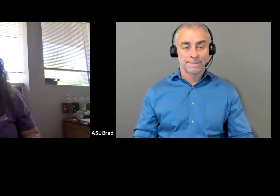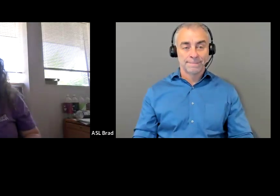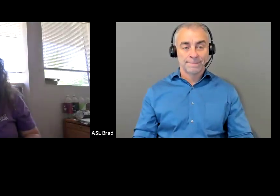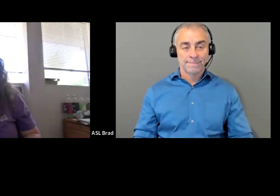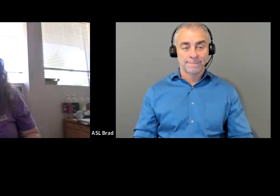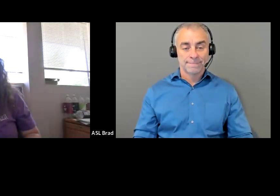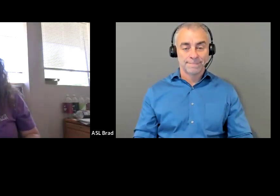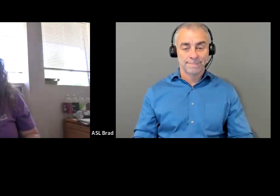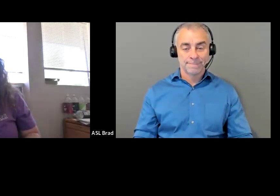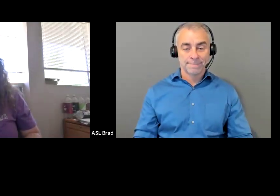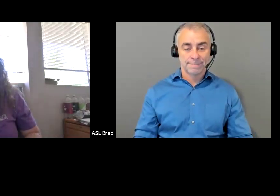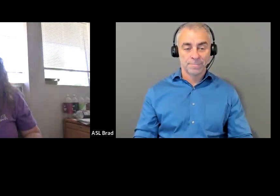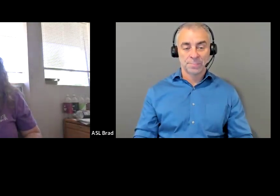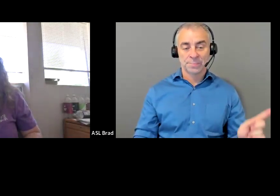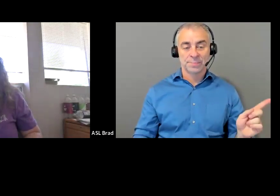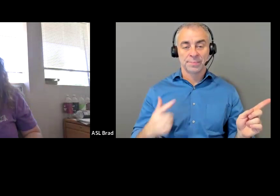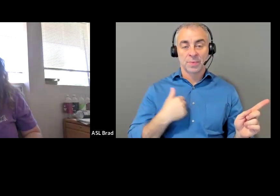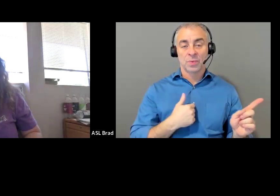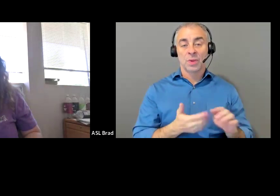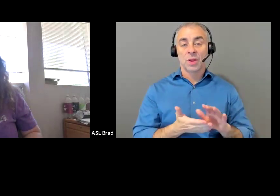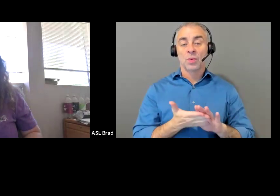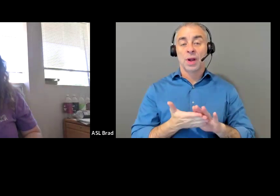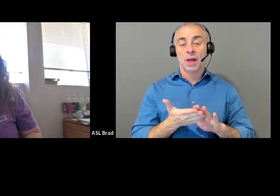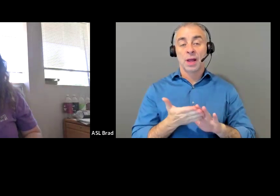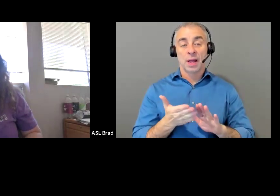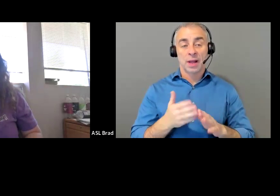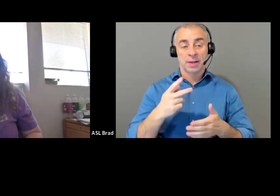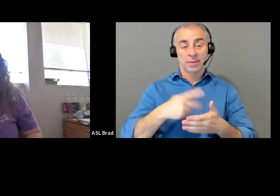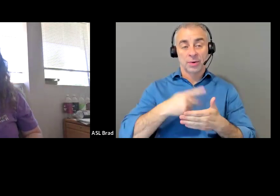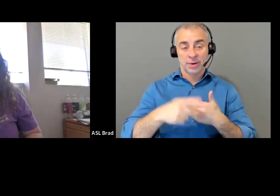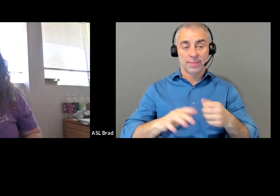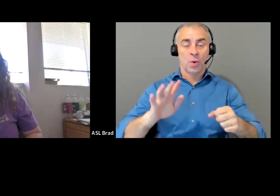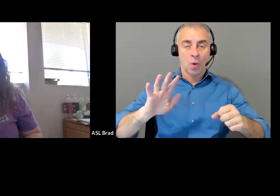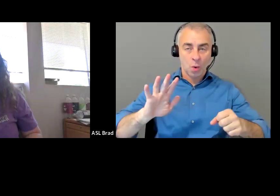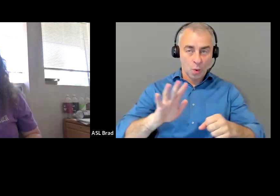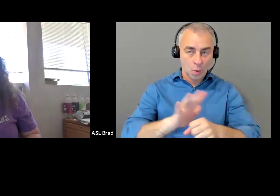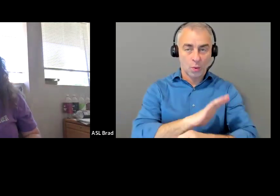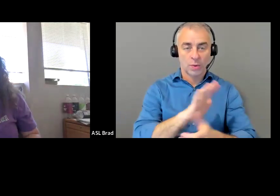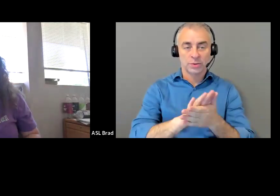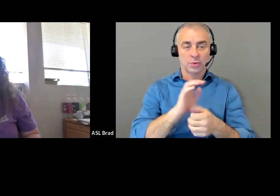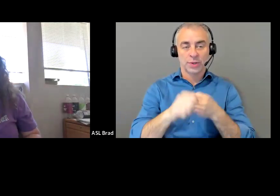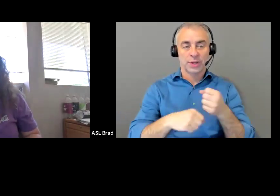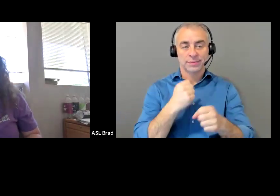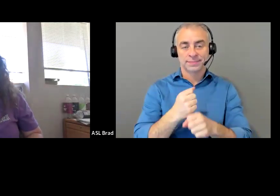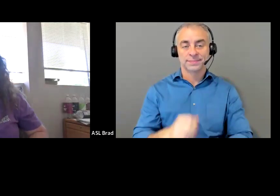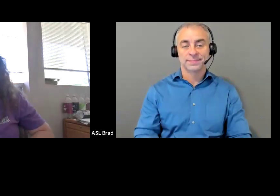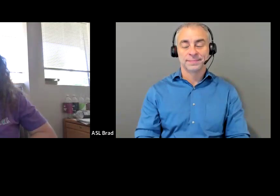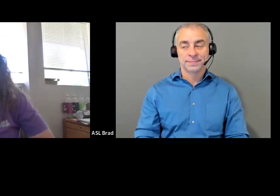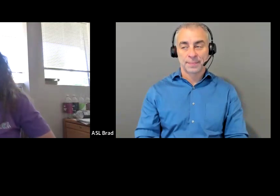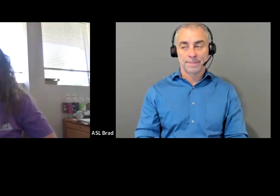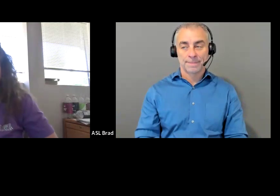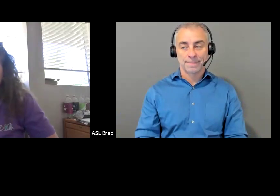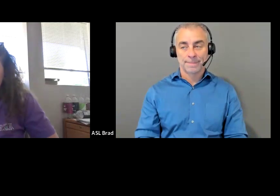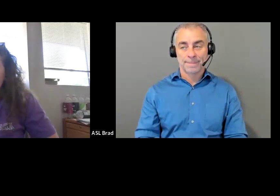So we run our program the entire school year. Some of our schools,